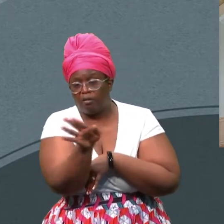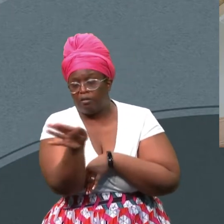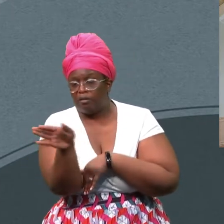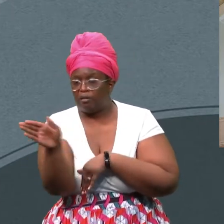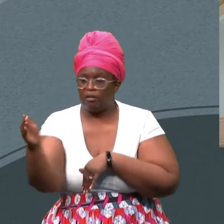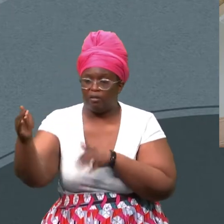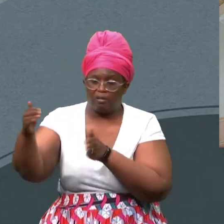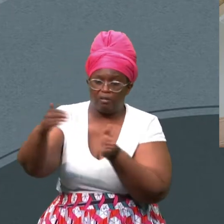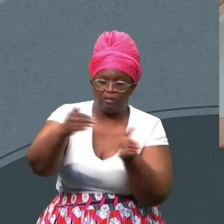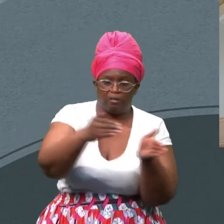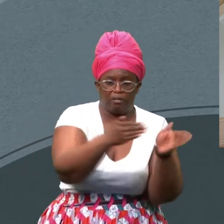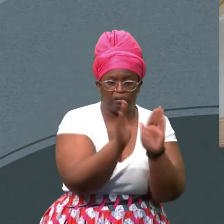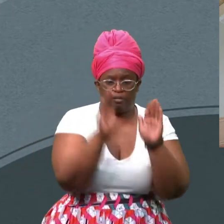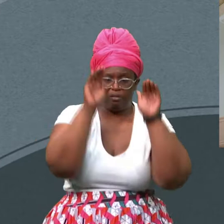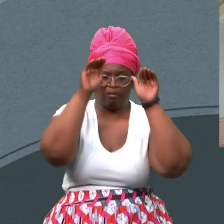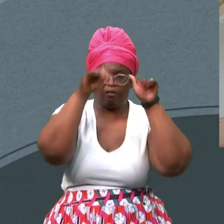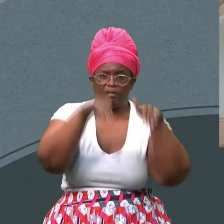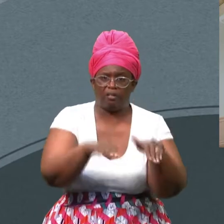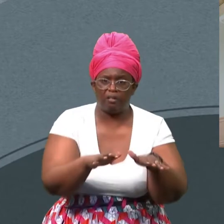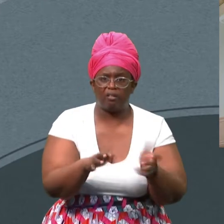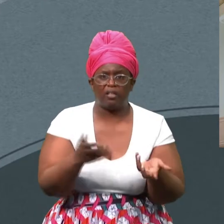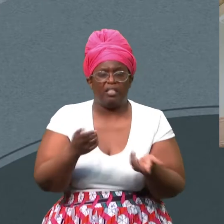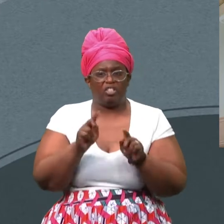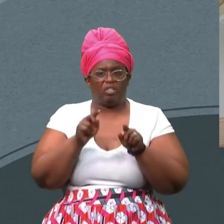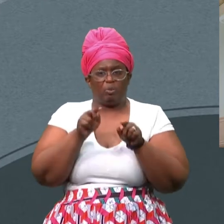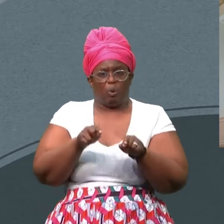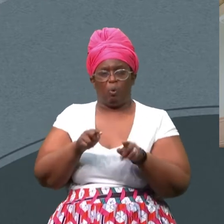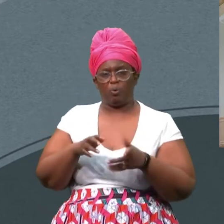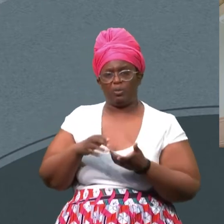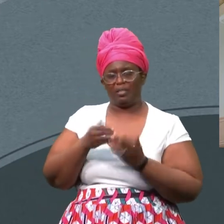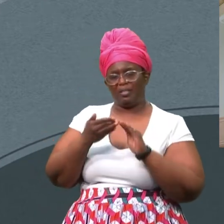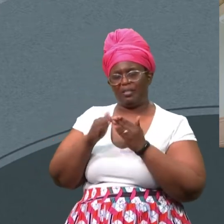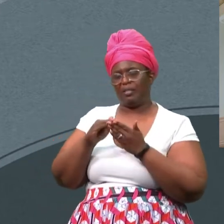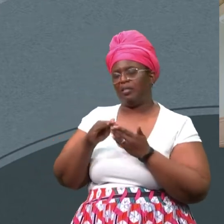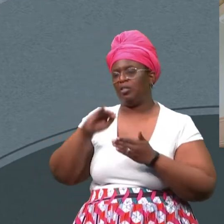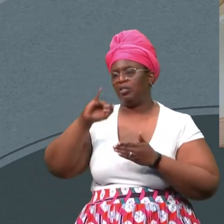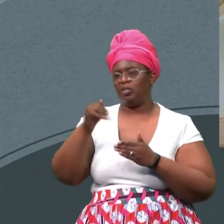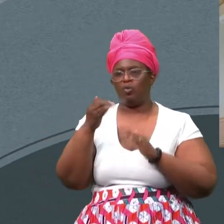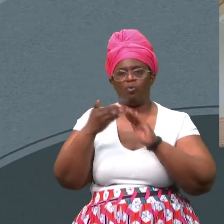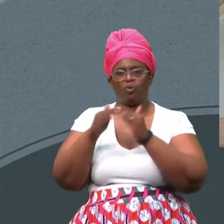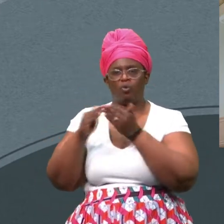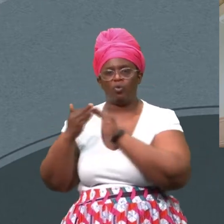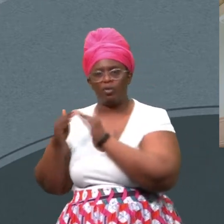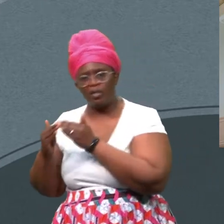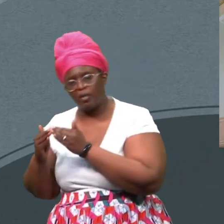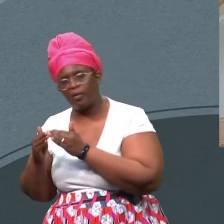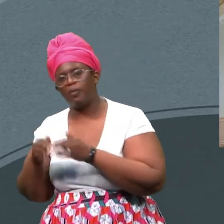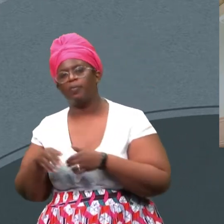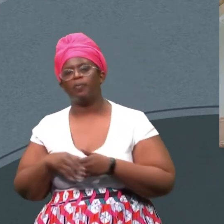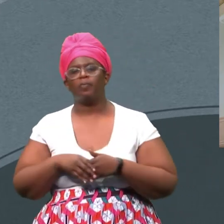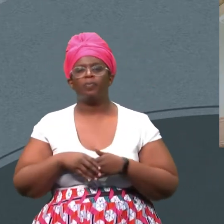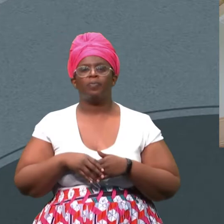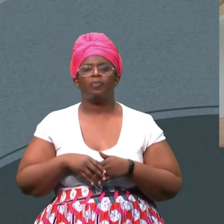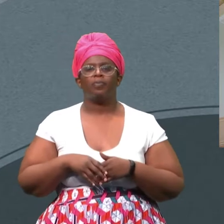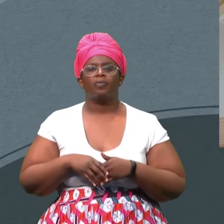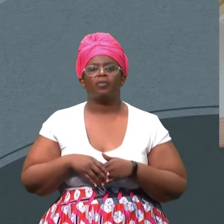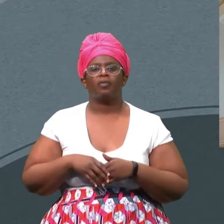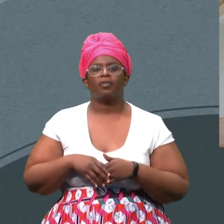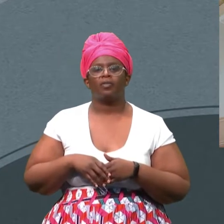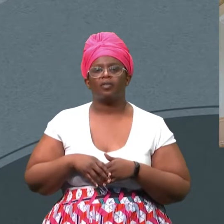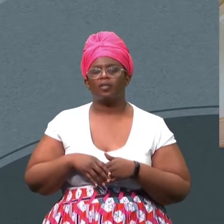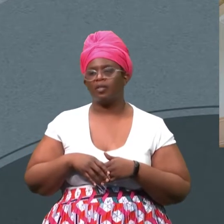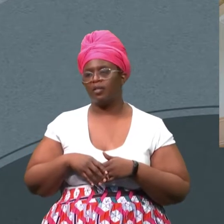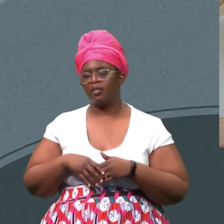region's principal cities, which is Jerusalem to the north and Bethlehem and Hebron to the south. And beyond the hill